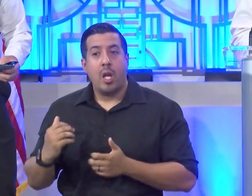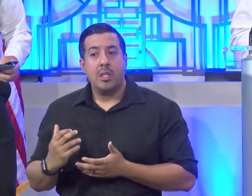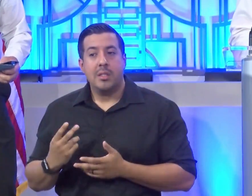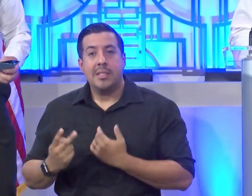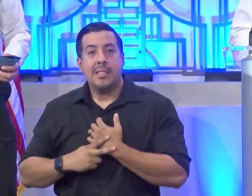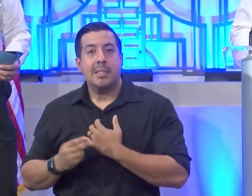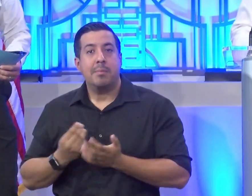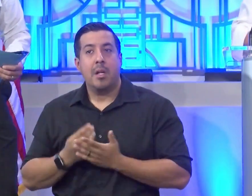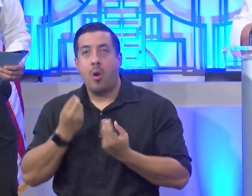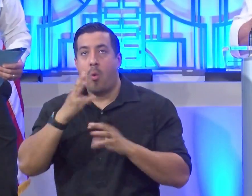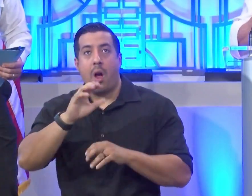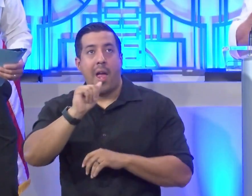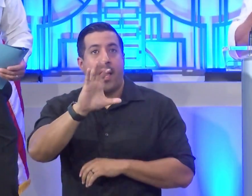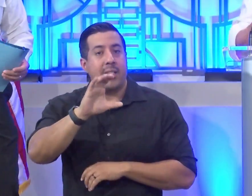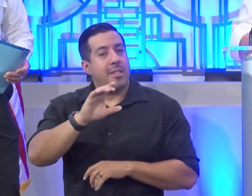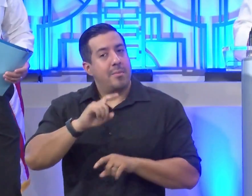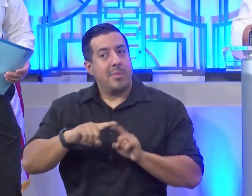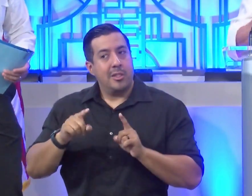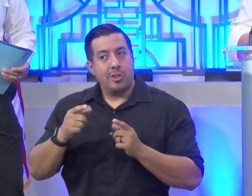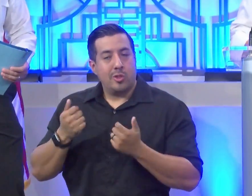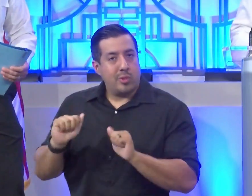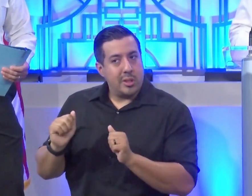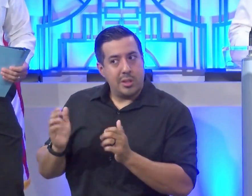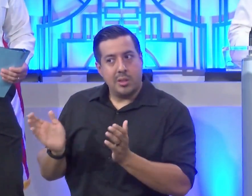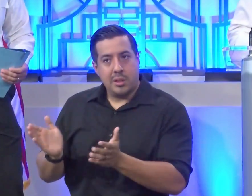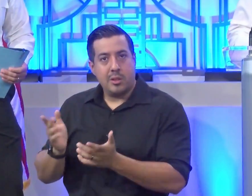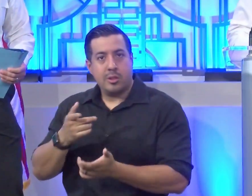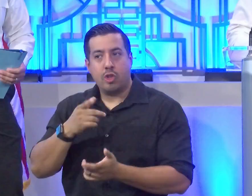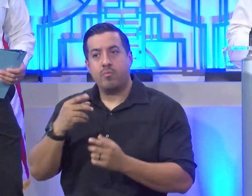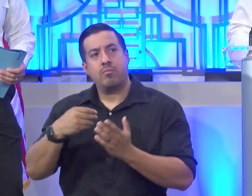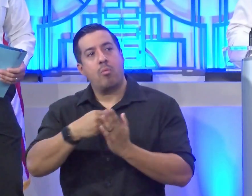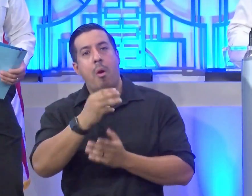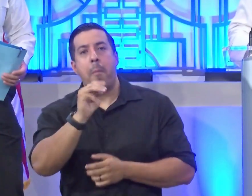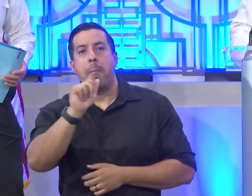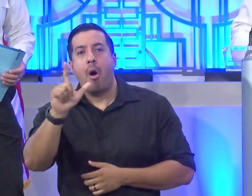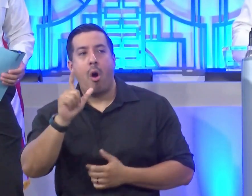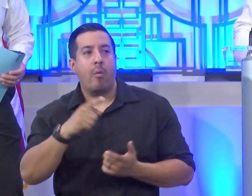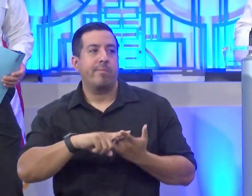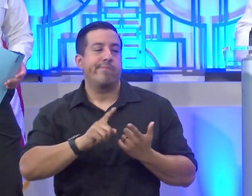not running their air conditioning. Take